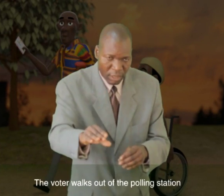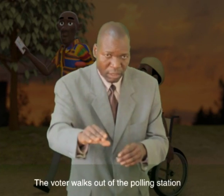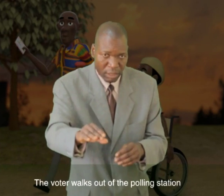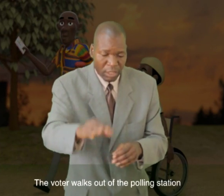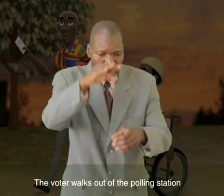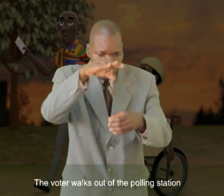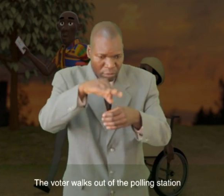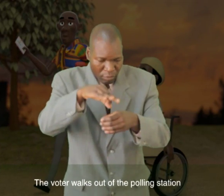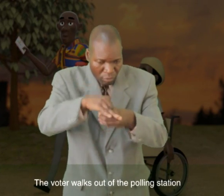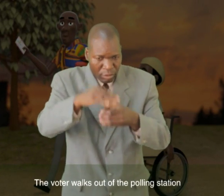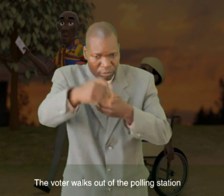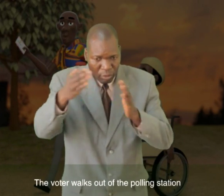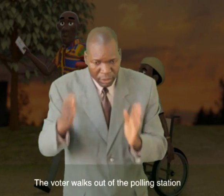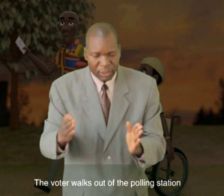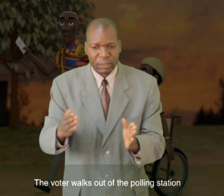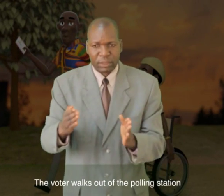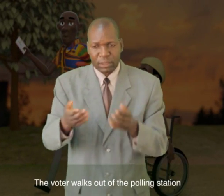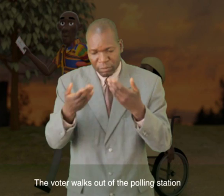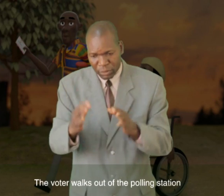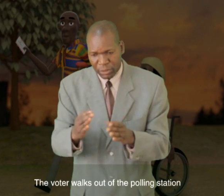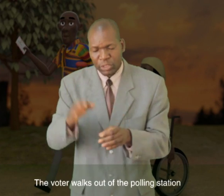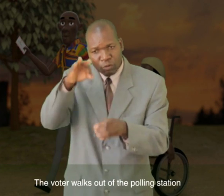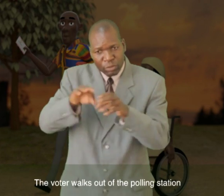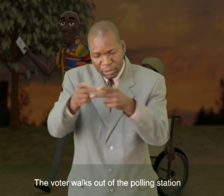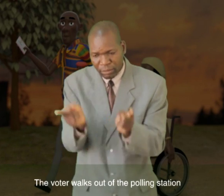The voter walks out of the polling station.